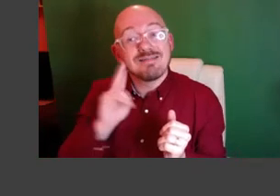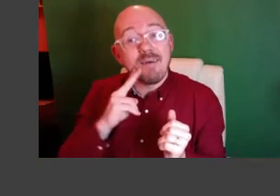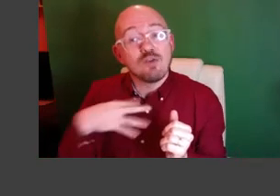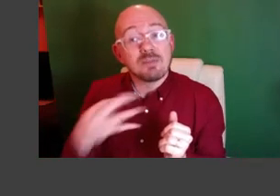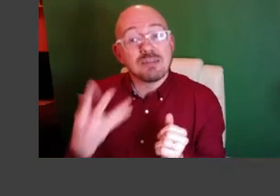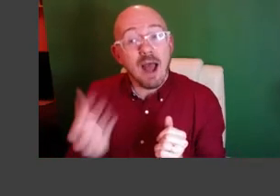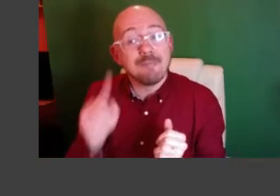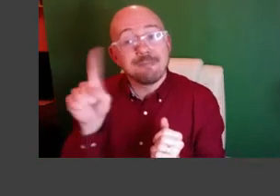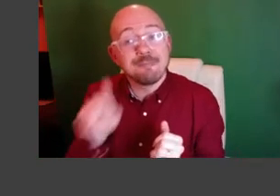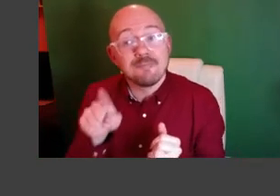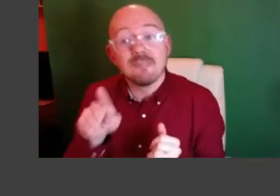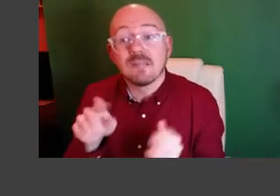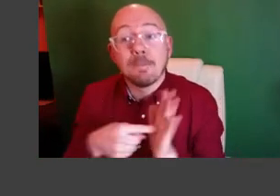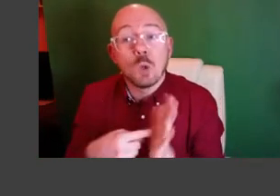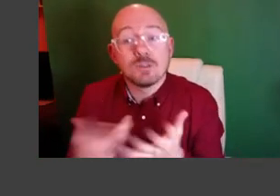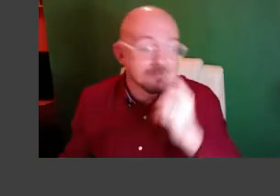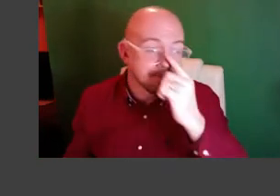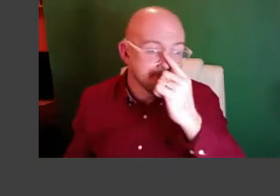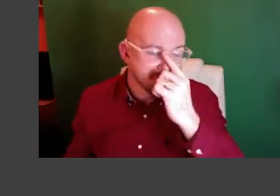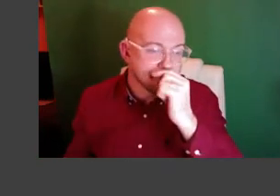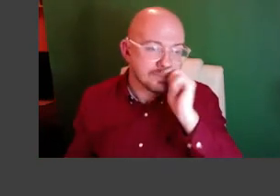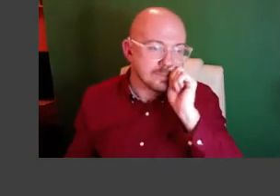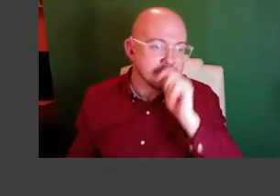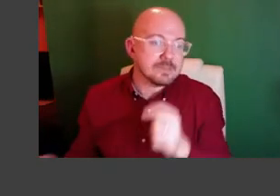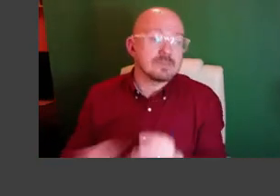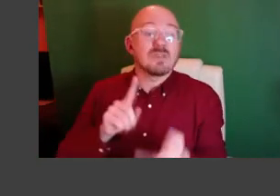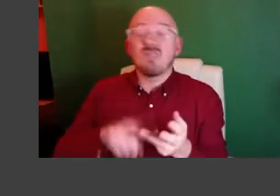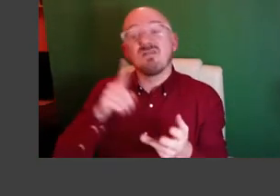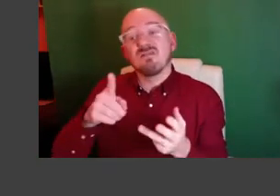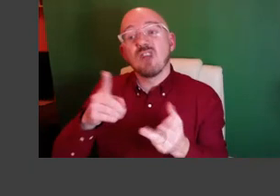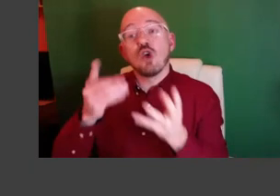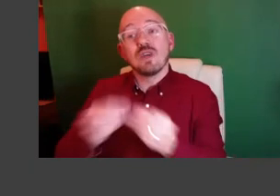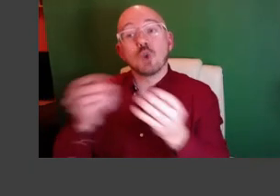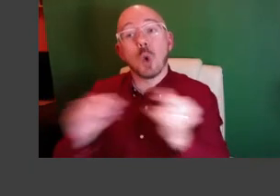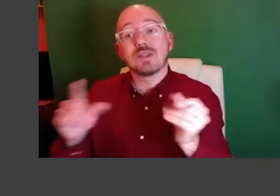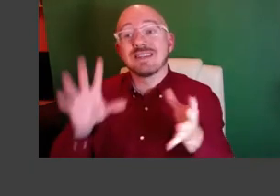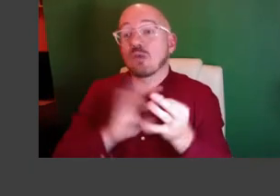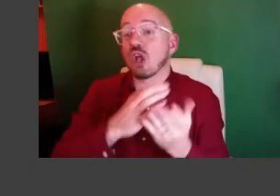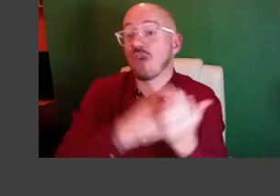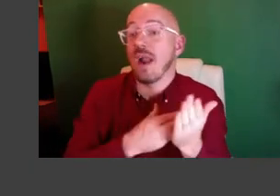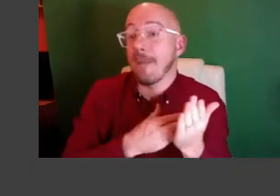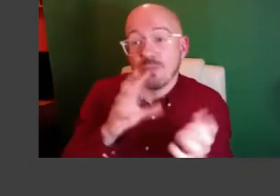forward recommendations to the Welsh Government. So we're hoping this will have